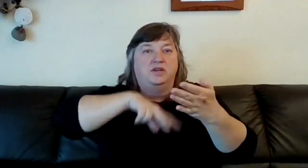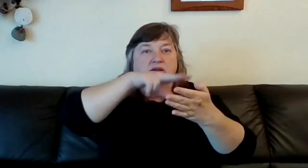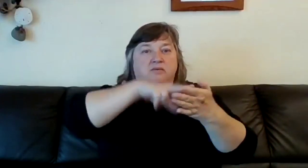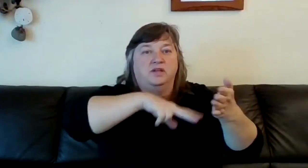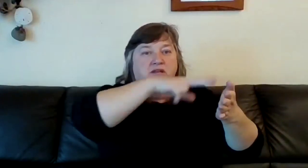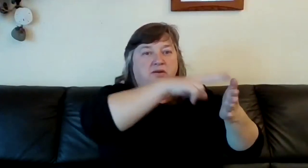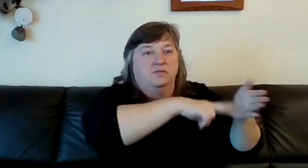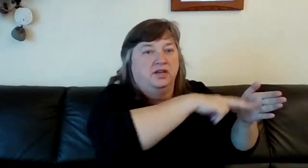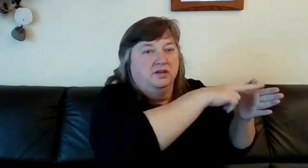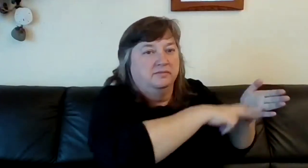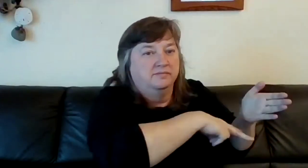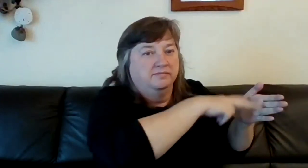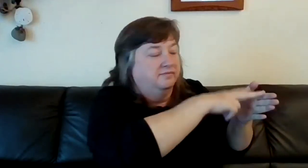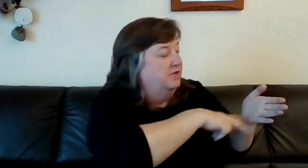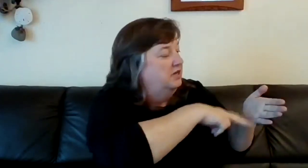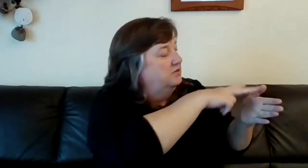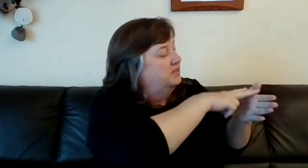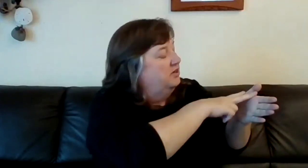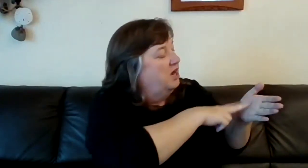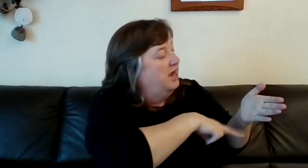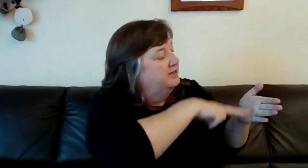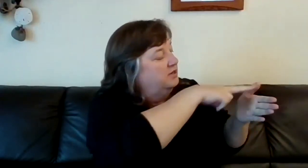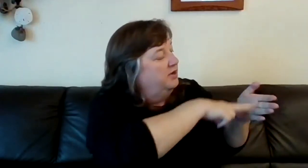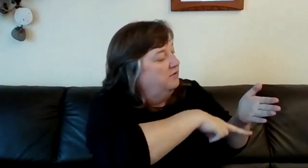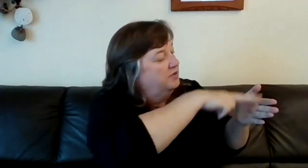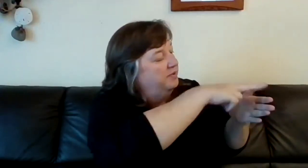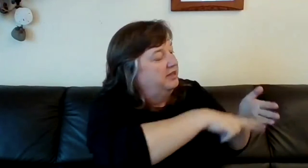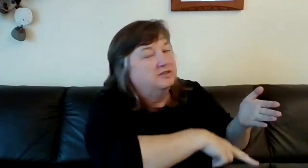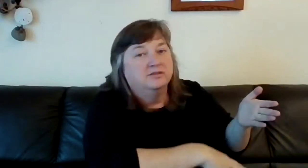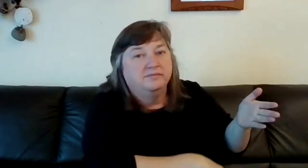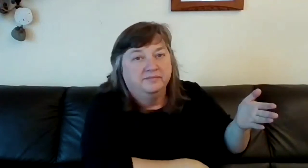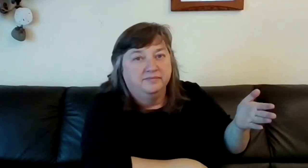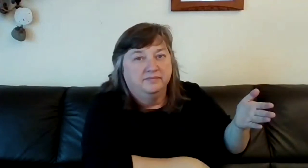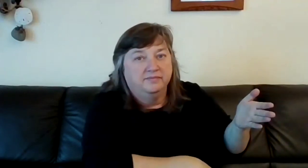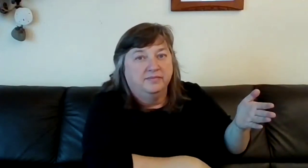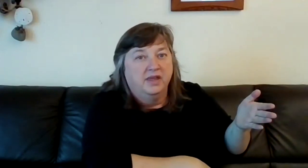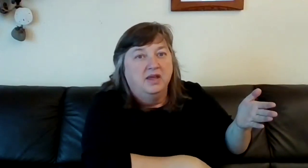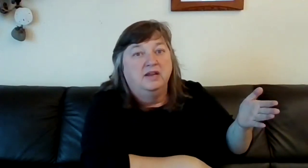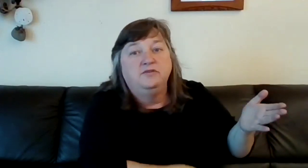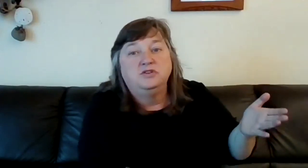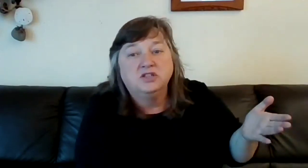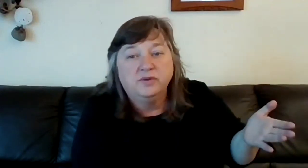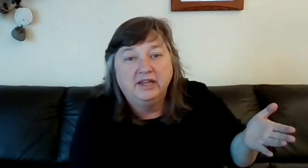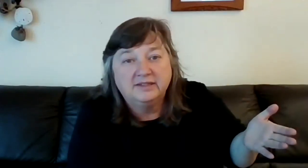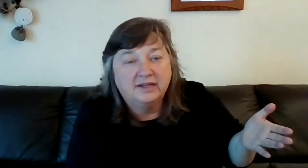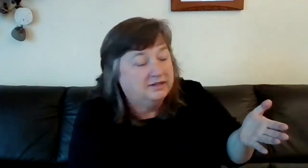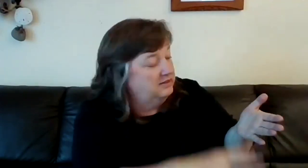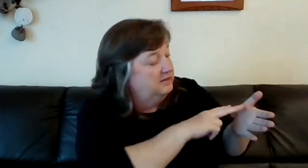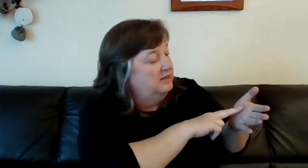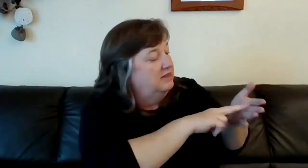Reading, reading, reading. So it's like your eyes going over the page. If you're just reading a sentence, they